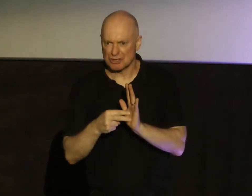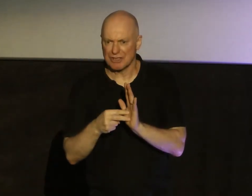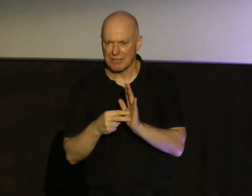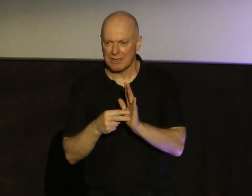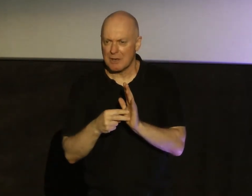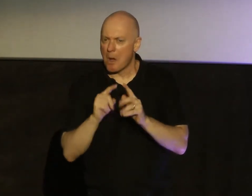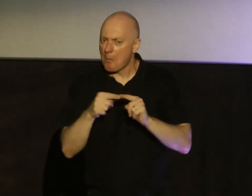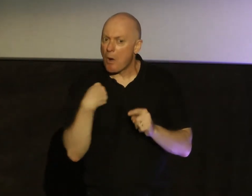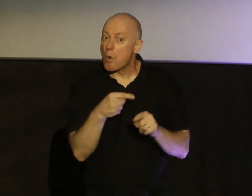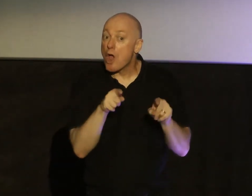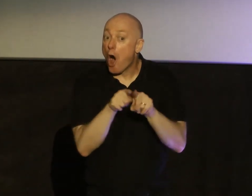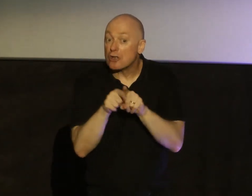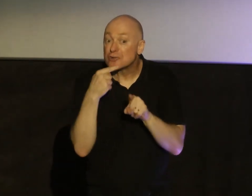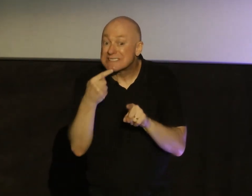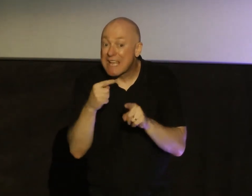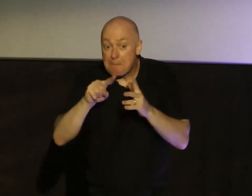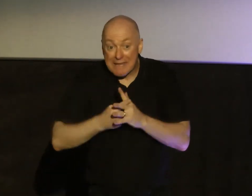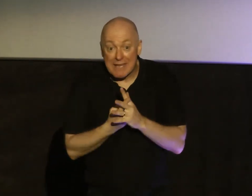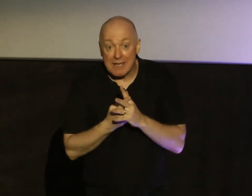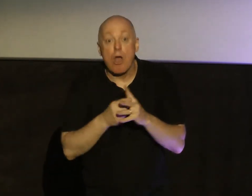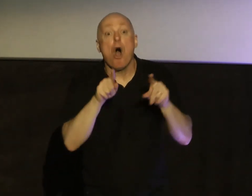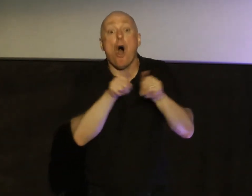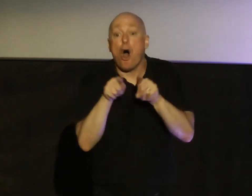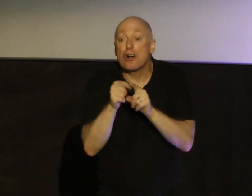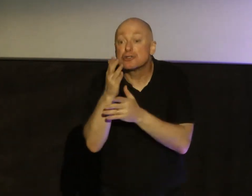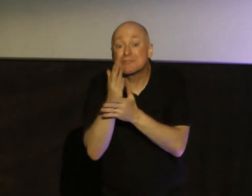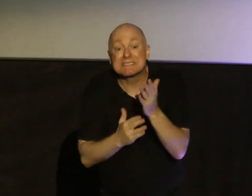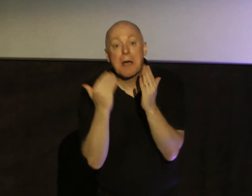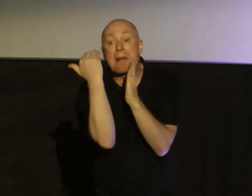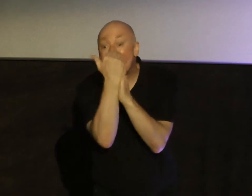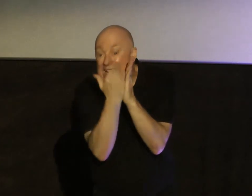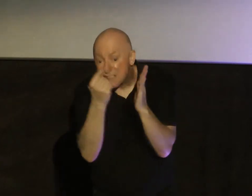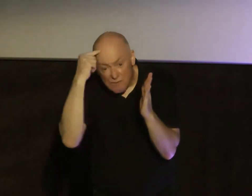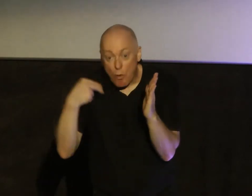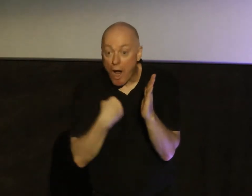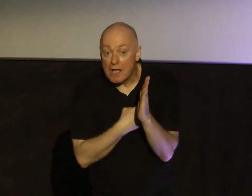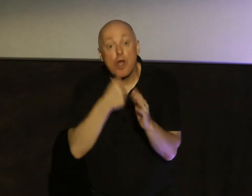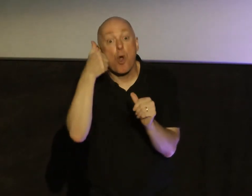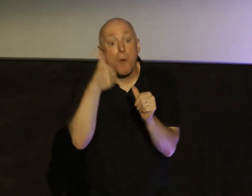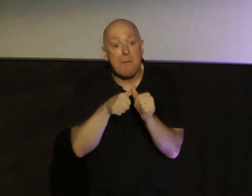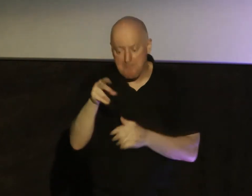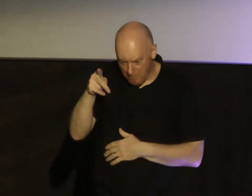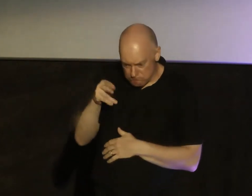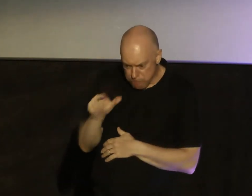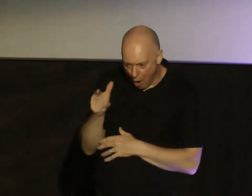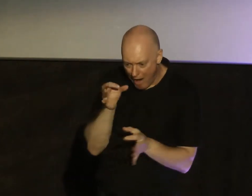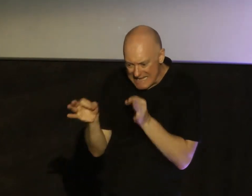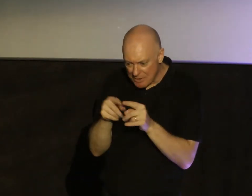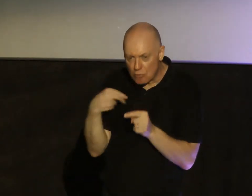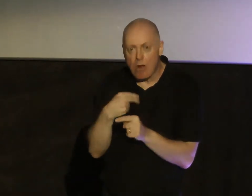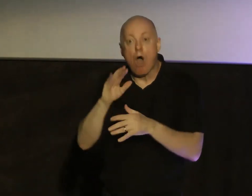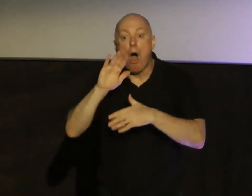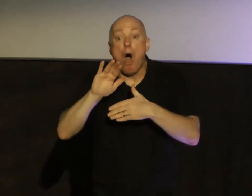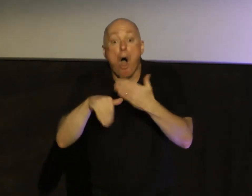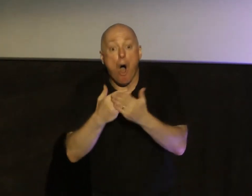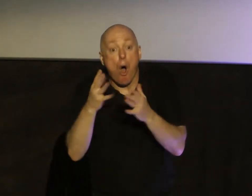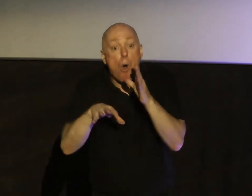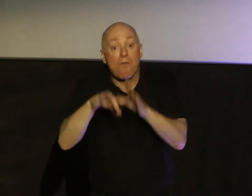also said at the beginning that there are also some key lessons for us. Remember, the Apostle Paul told us that all the things we find in the Old Testament